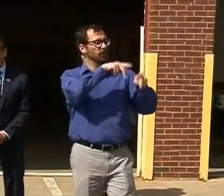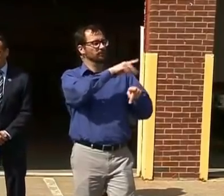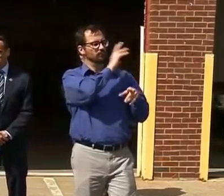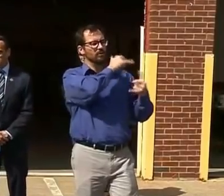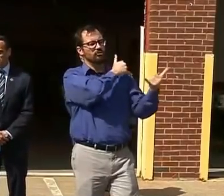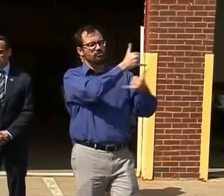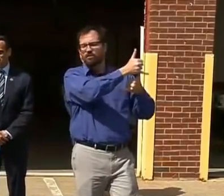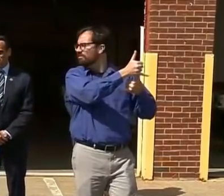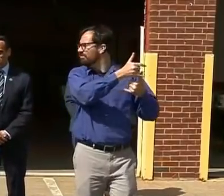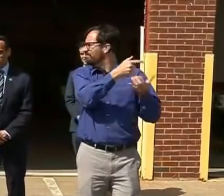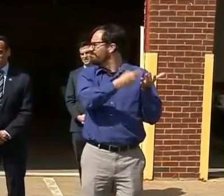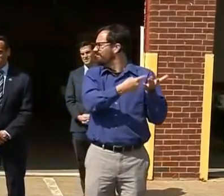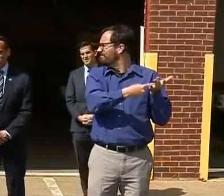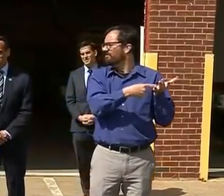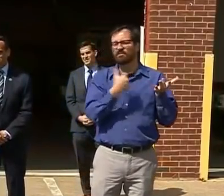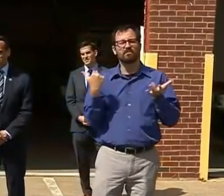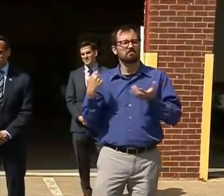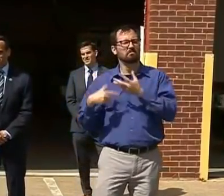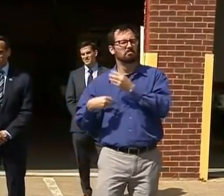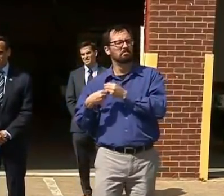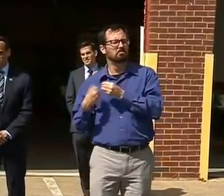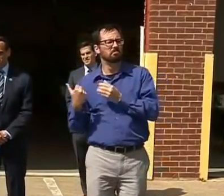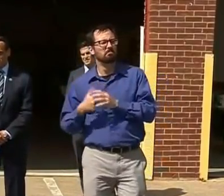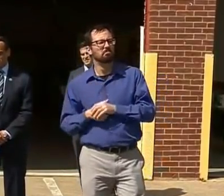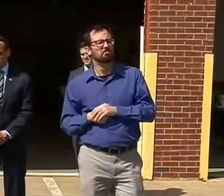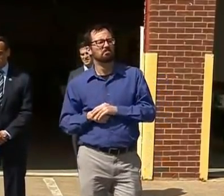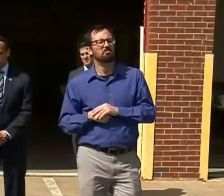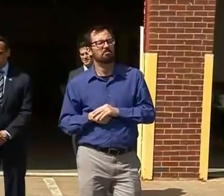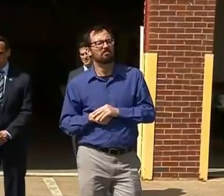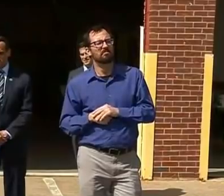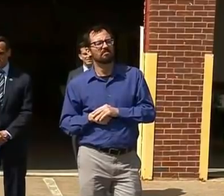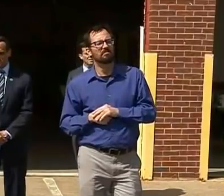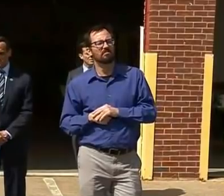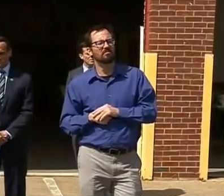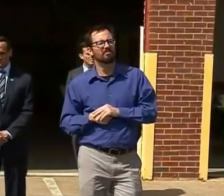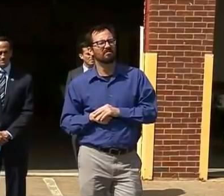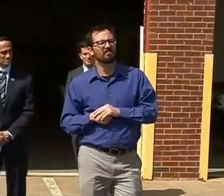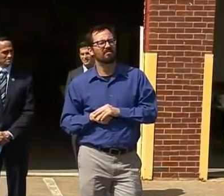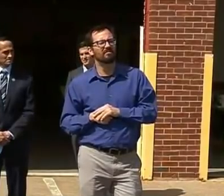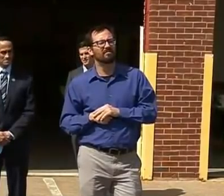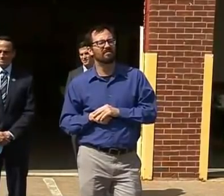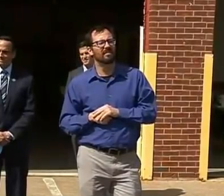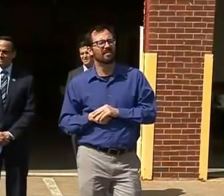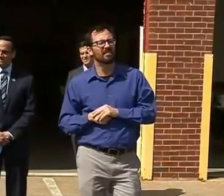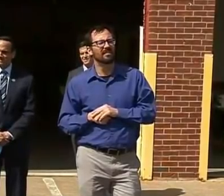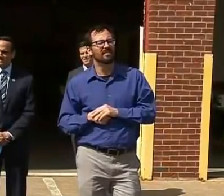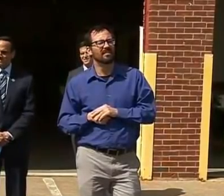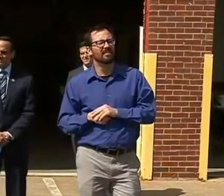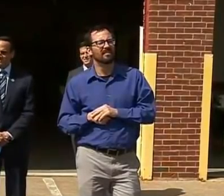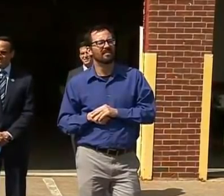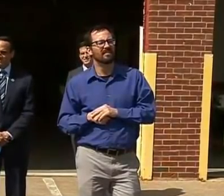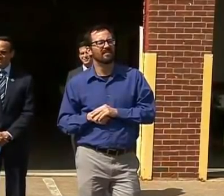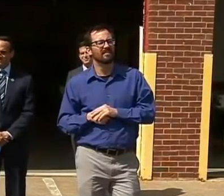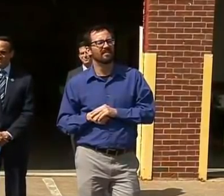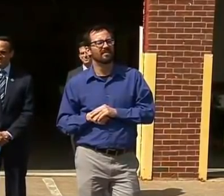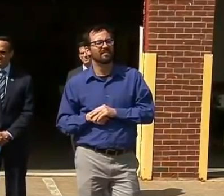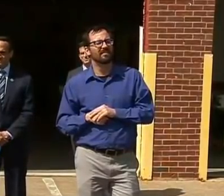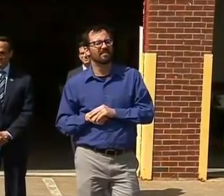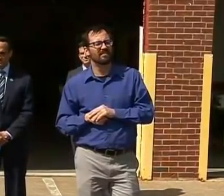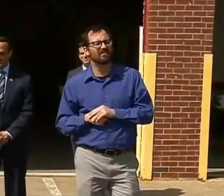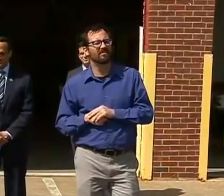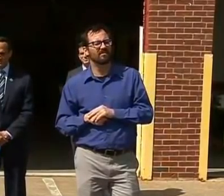There are people better equipped to answer that question here if you want to go into more detail after, but at least as I understand it, the